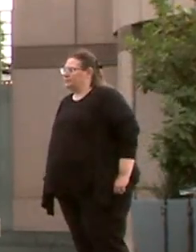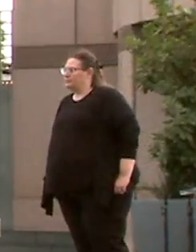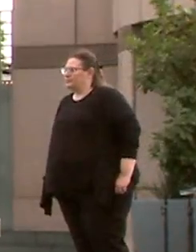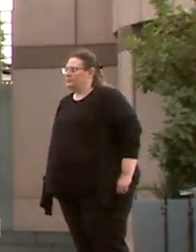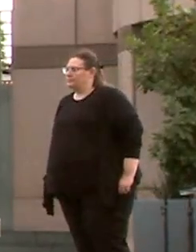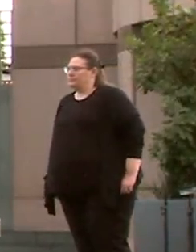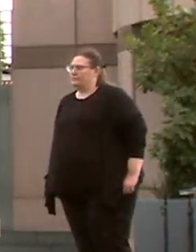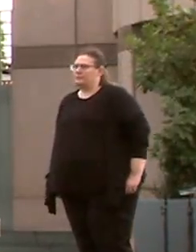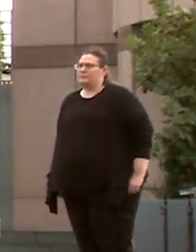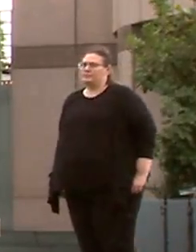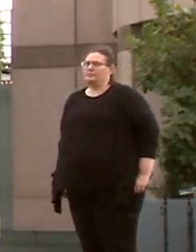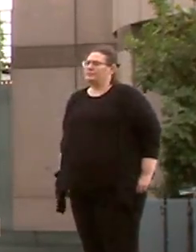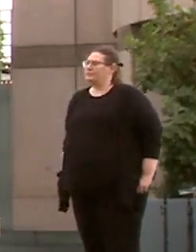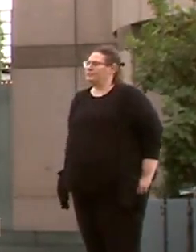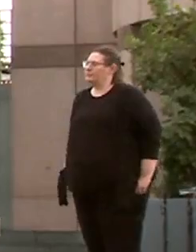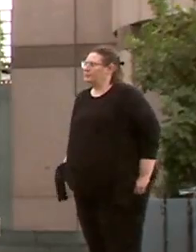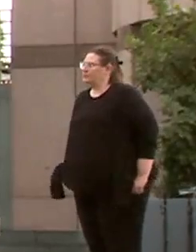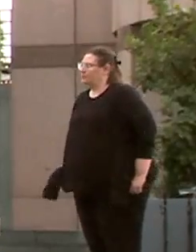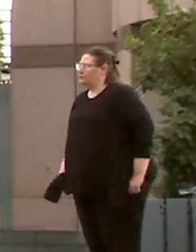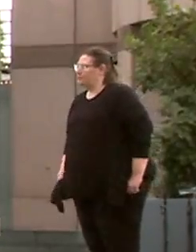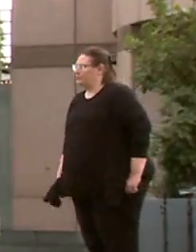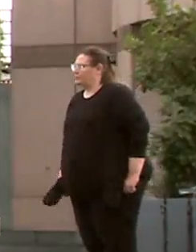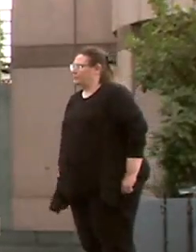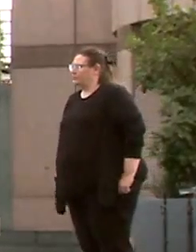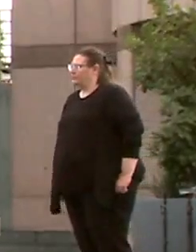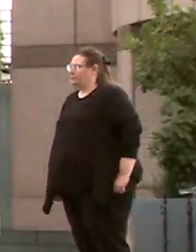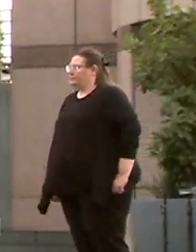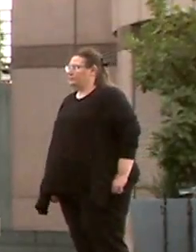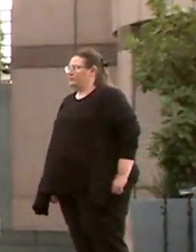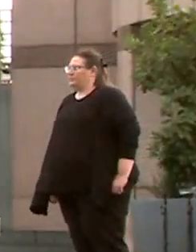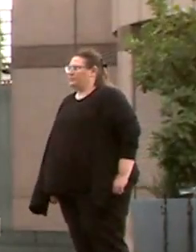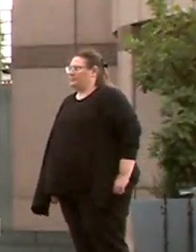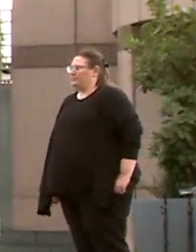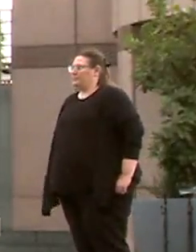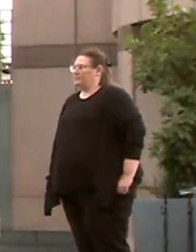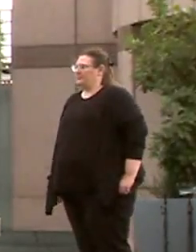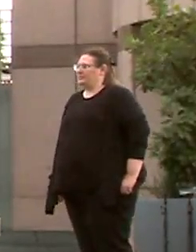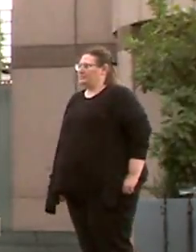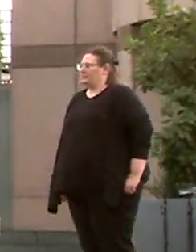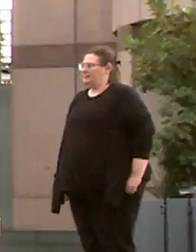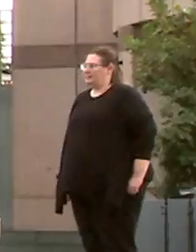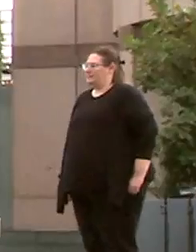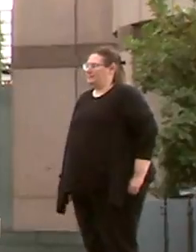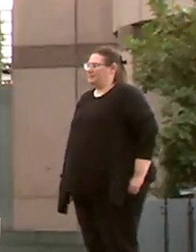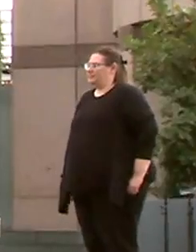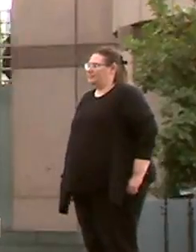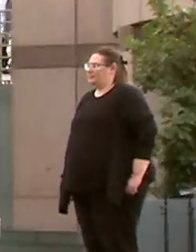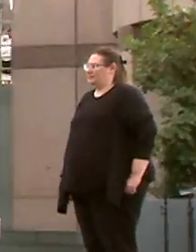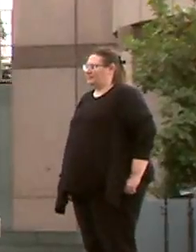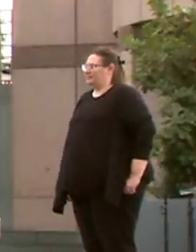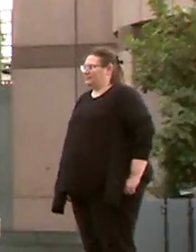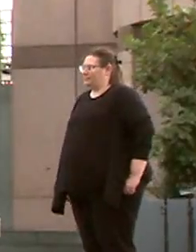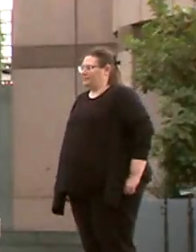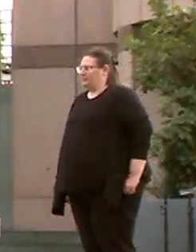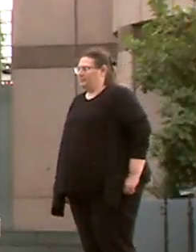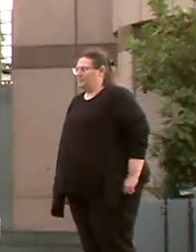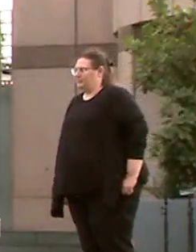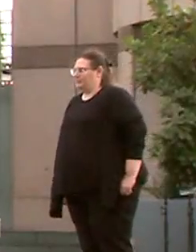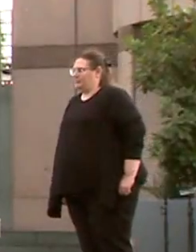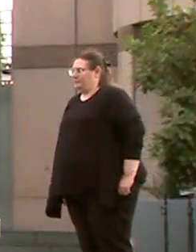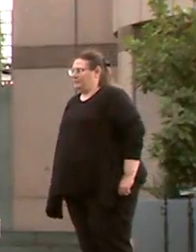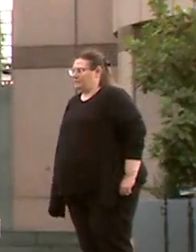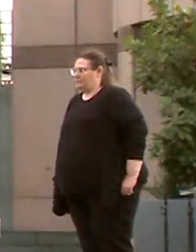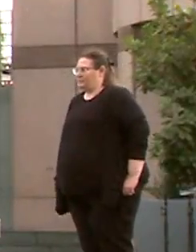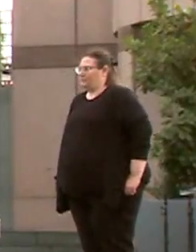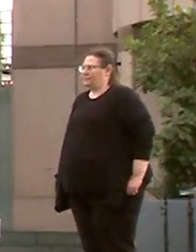I think 1 in 4 is a conservative number. I think it's a lot bigger than that. I think we take up a much